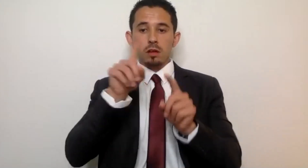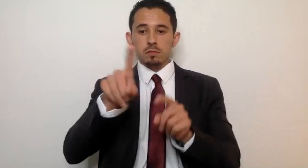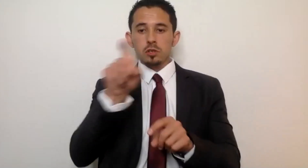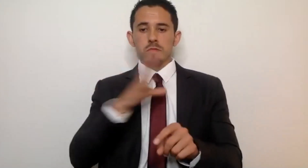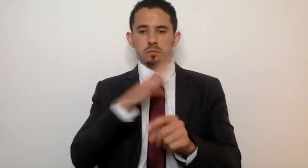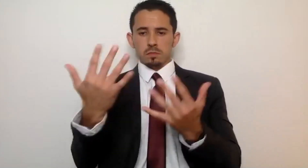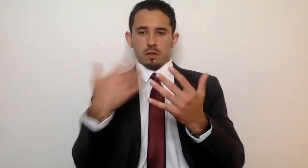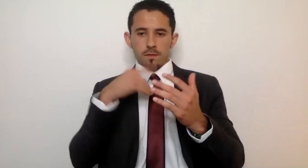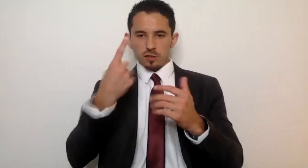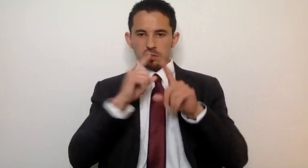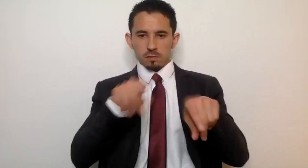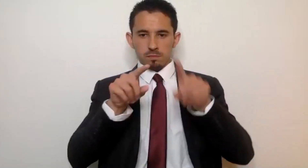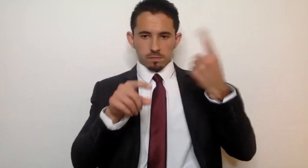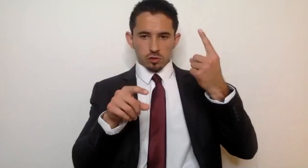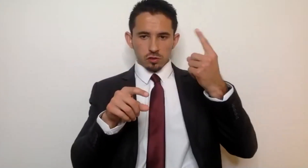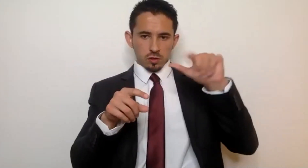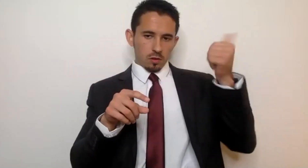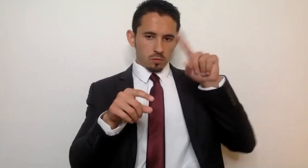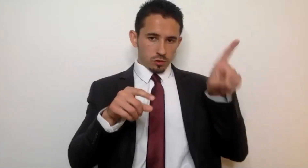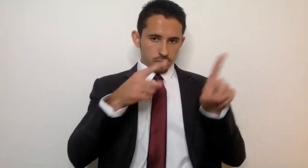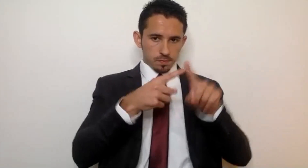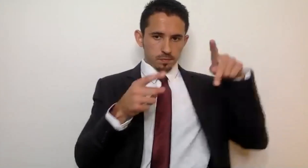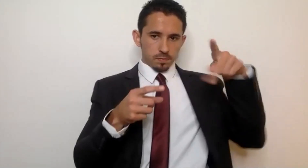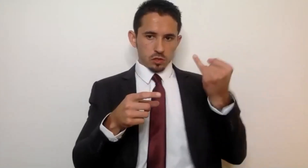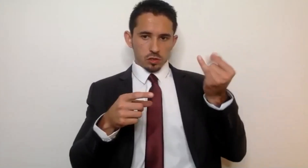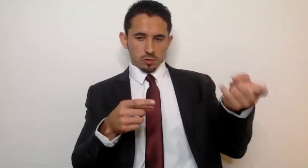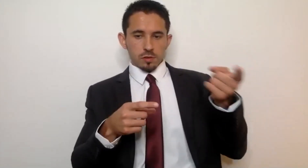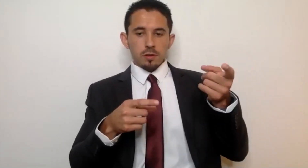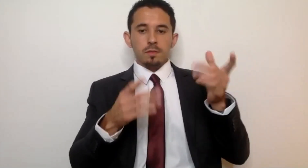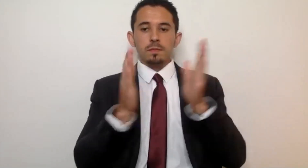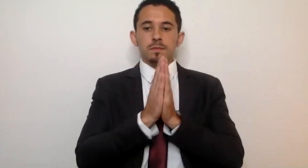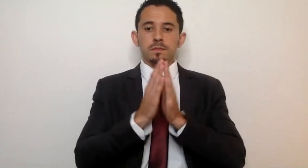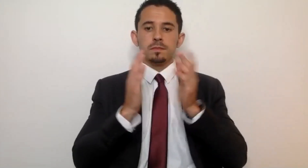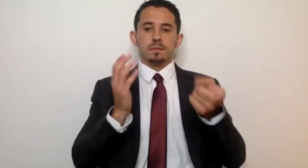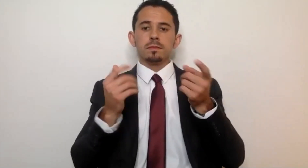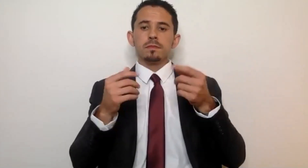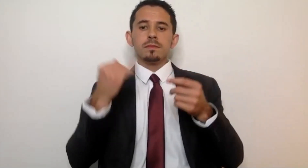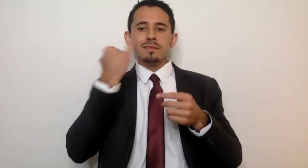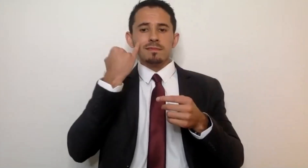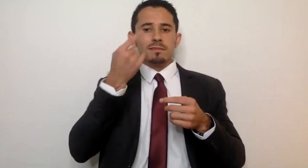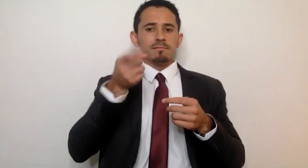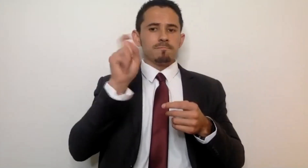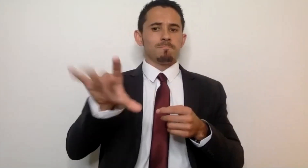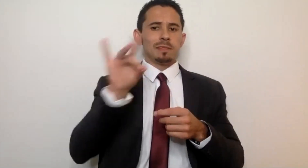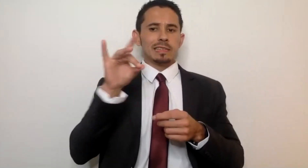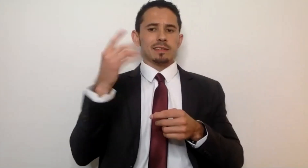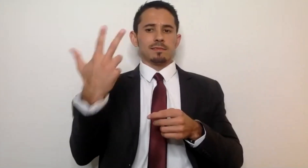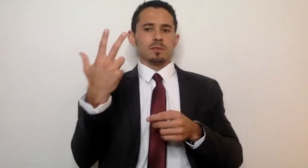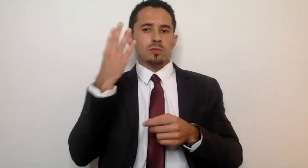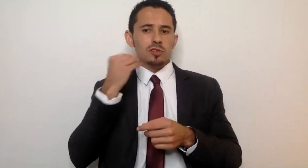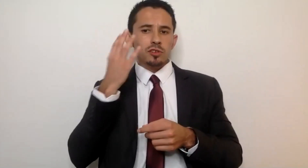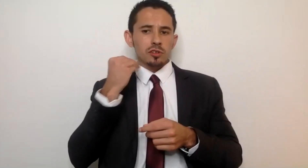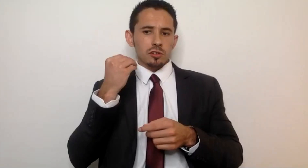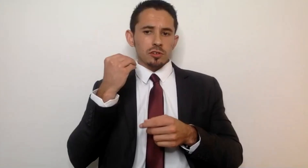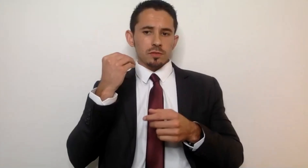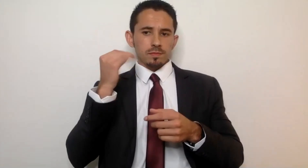Carolyn wants to use her video to ask a question. There's one other question first from PJ that I'm going to answer. So